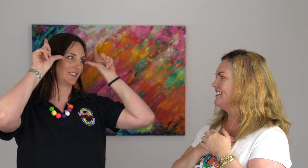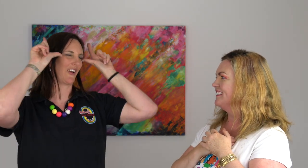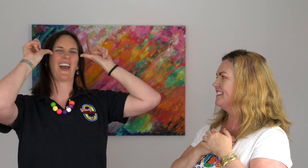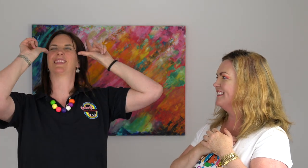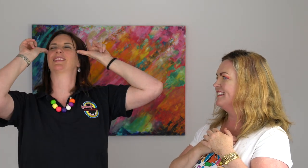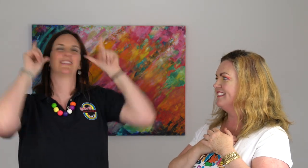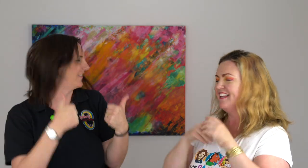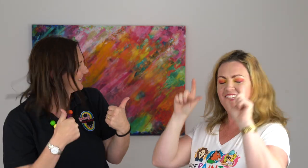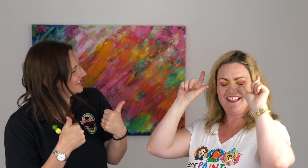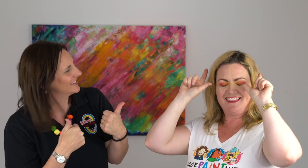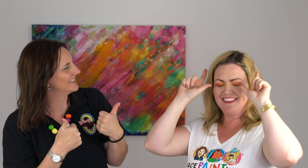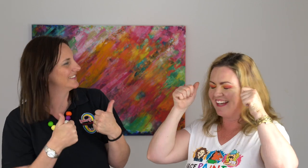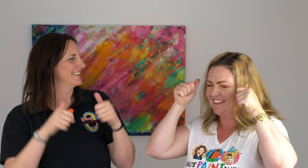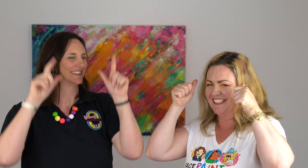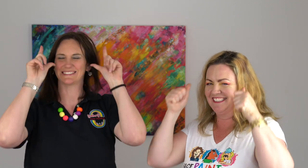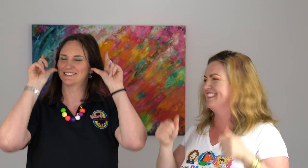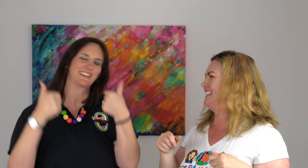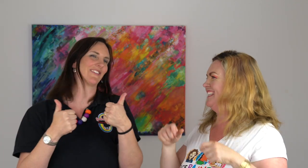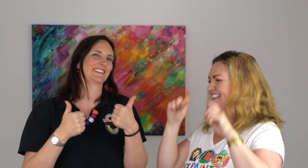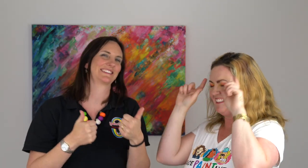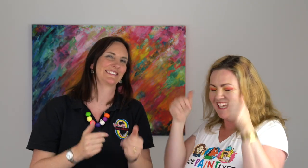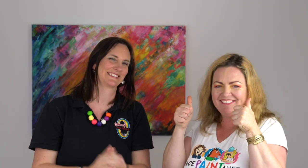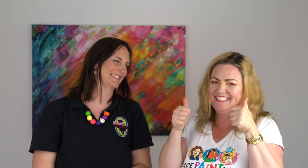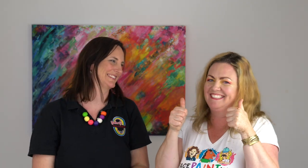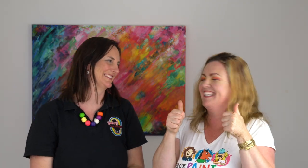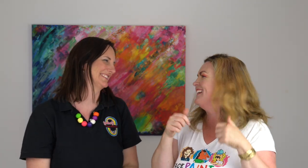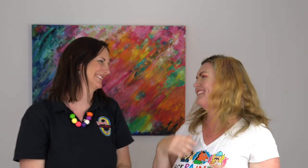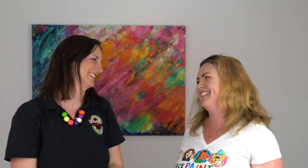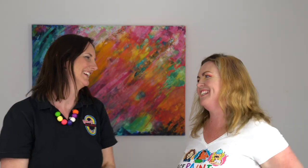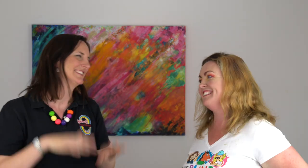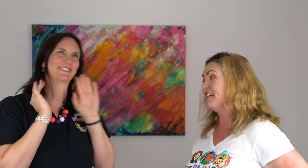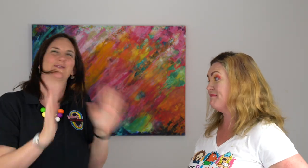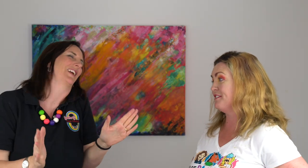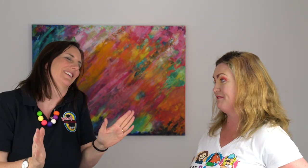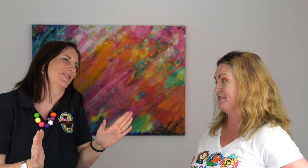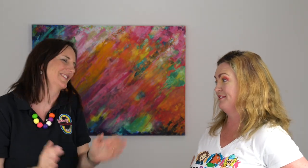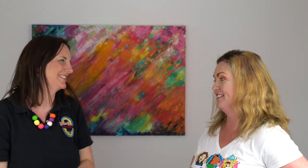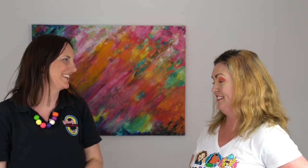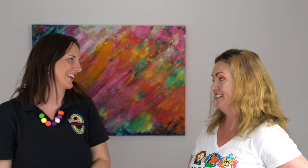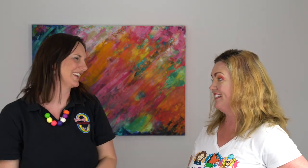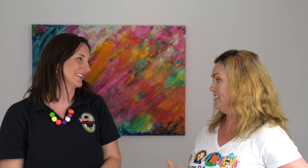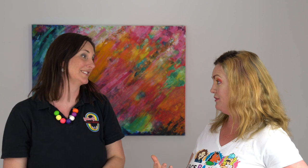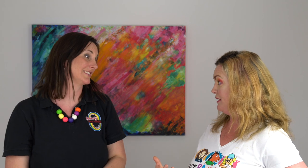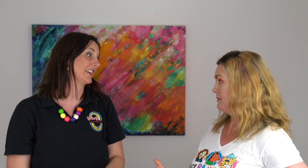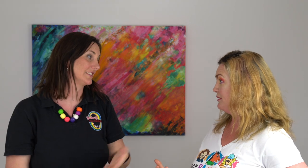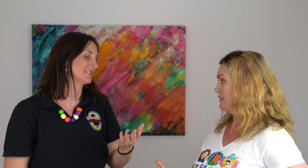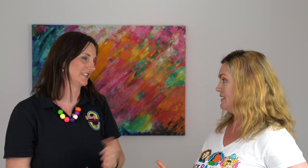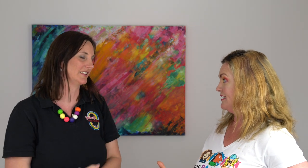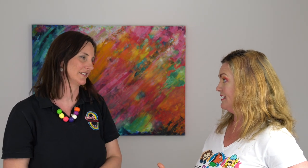you go, love it. Love it. Love it. Love it. I see. Isn't that beautiful? Yeah, it it's is. It's really beautiful, it's, isn't it? The